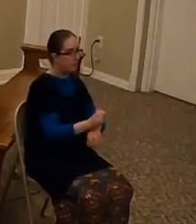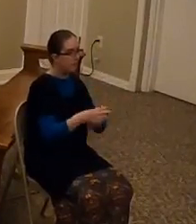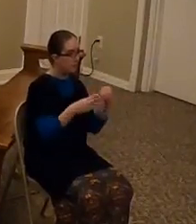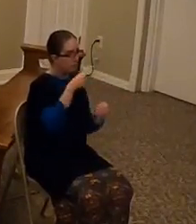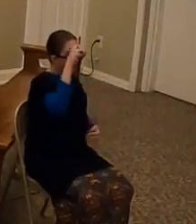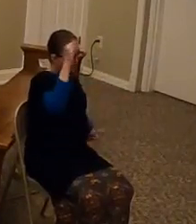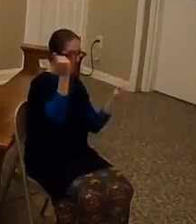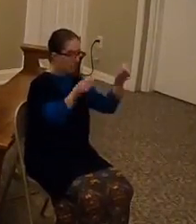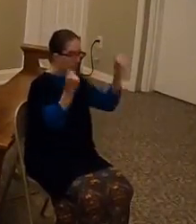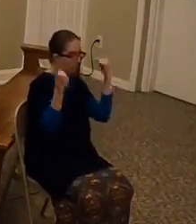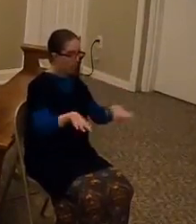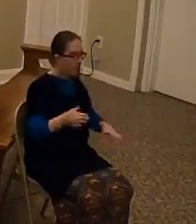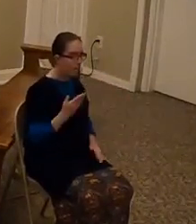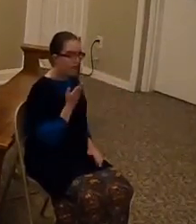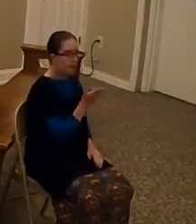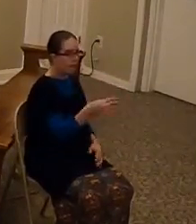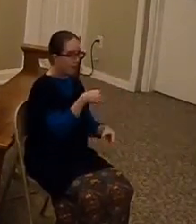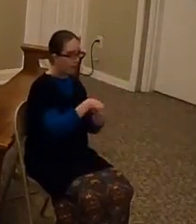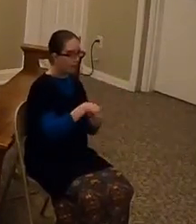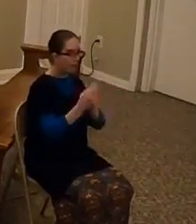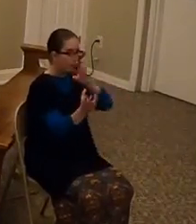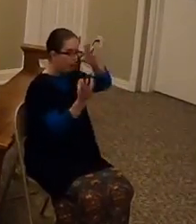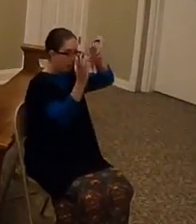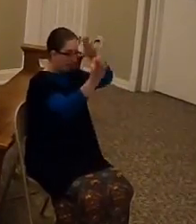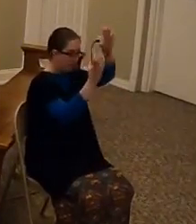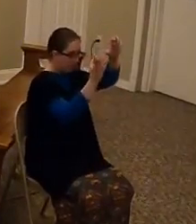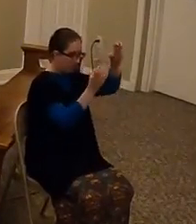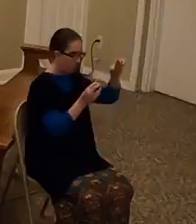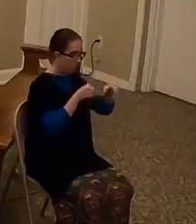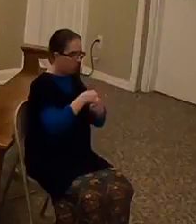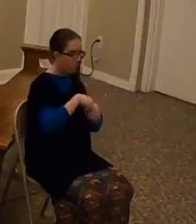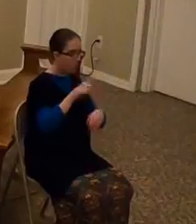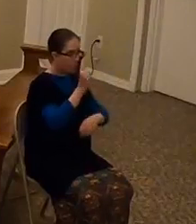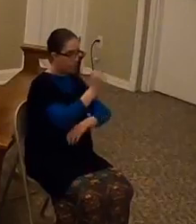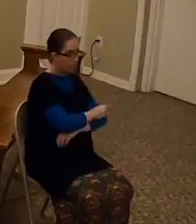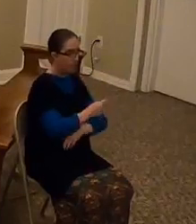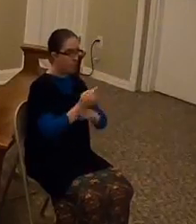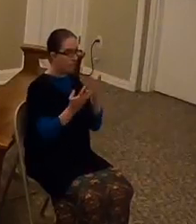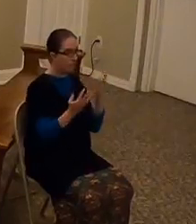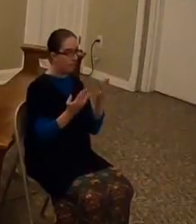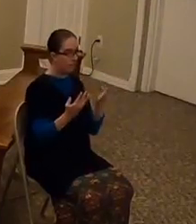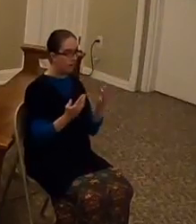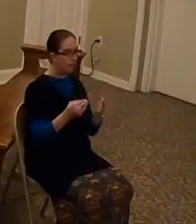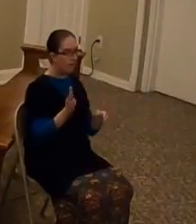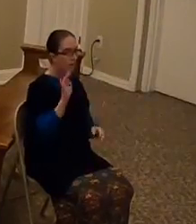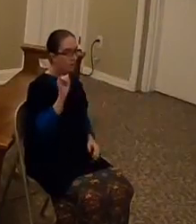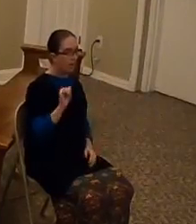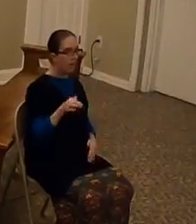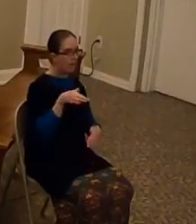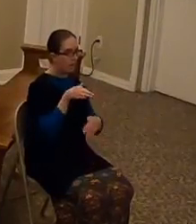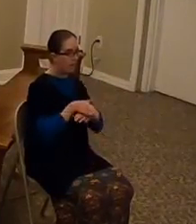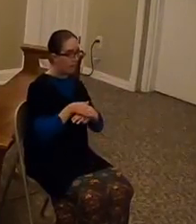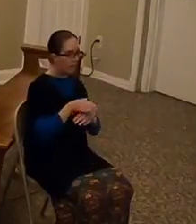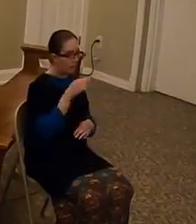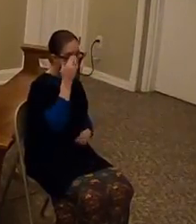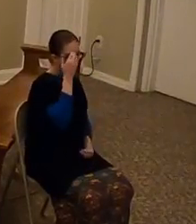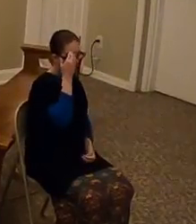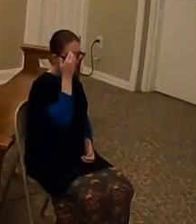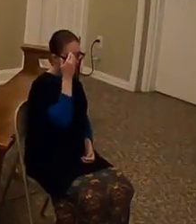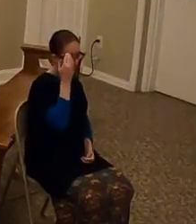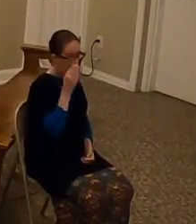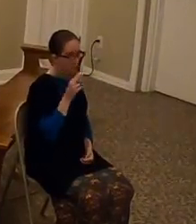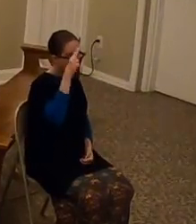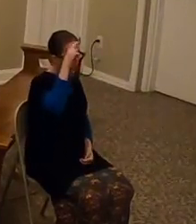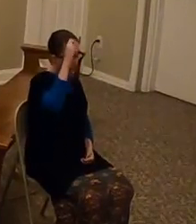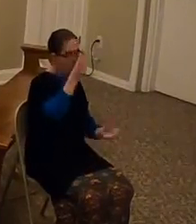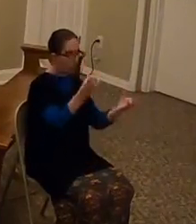Now, He was already there in a cloud leading them in the daytime and a fire leading them at night. Amen. But